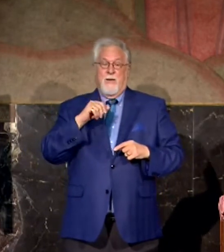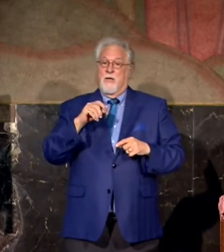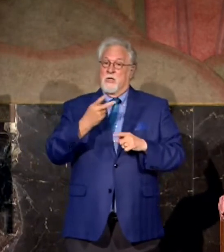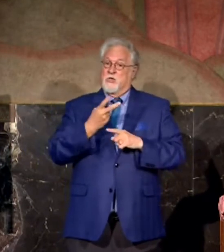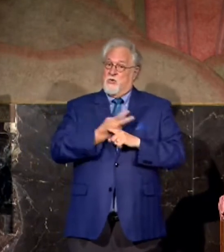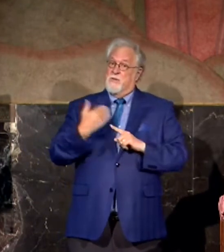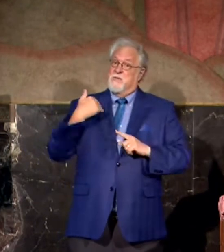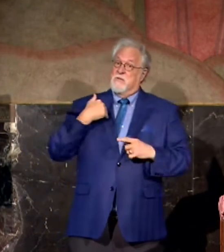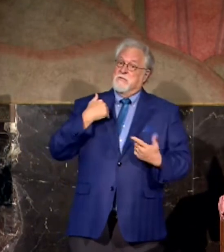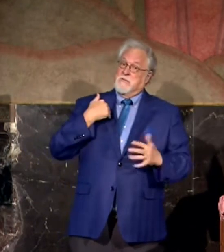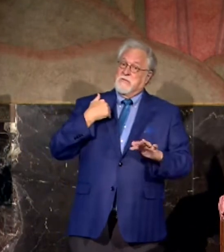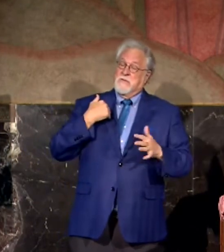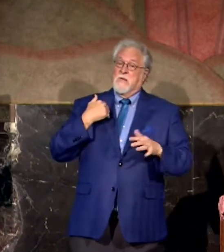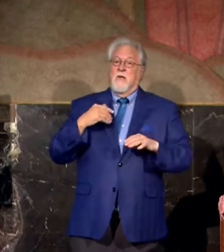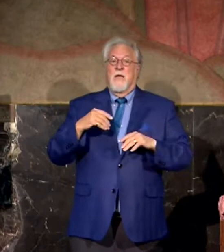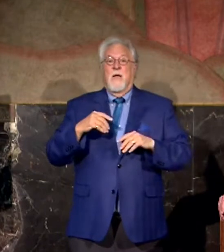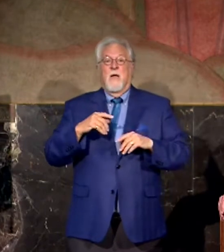ago.